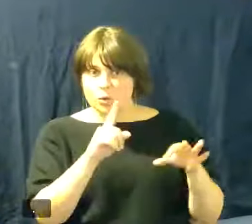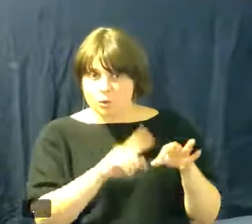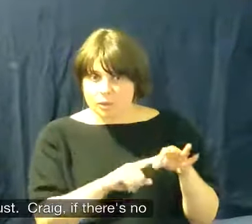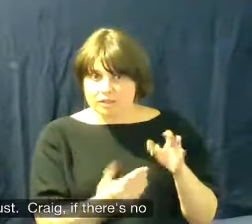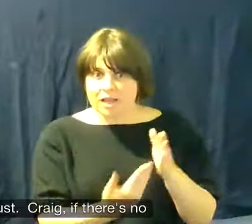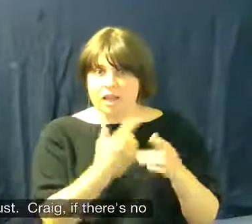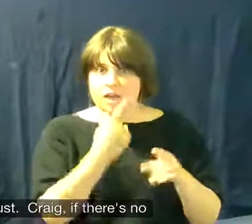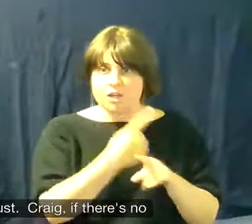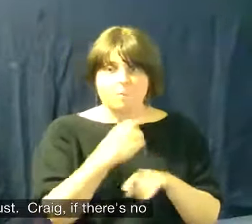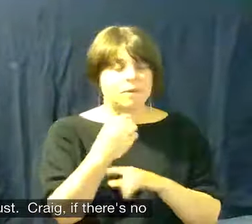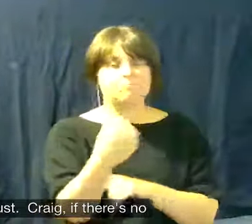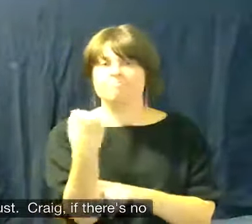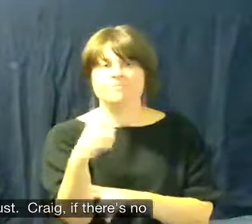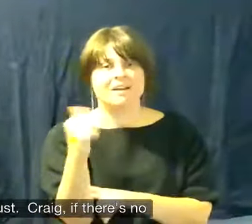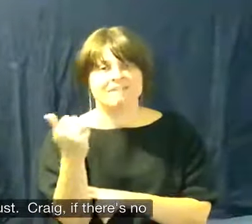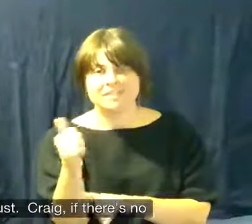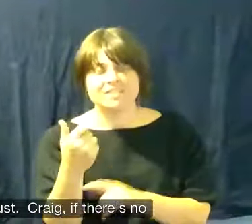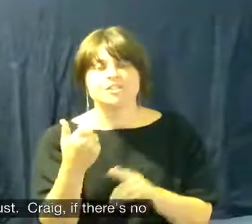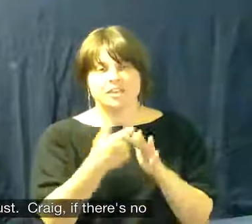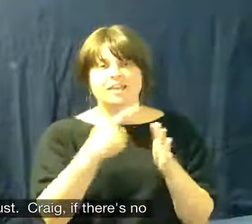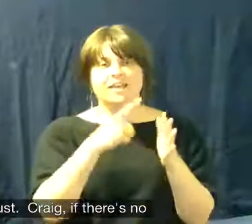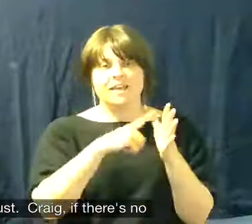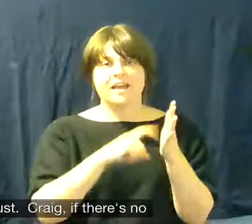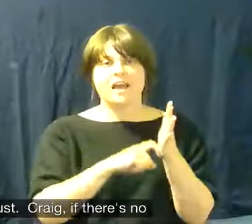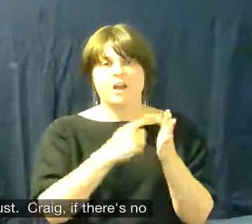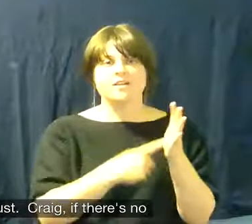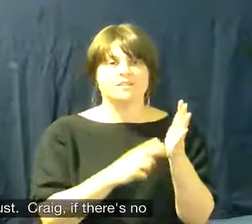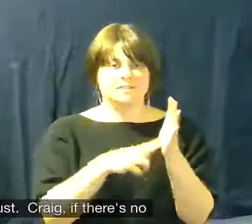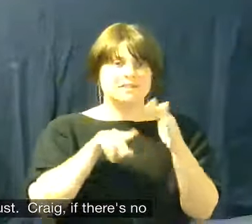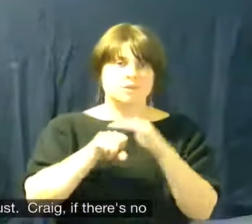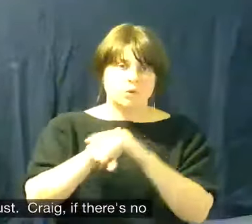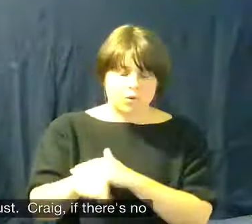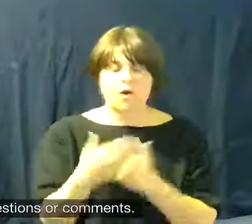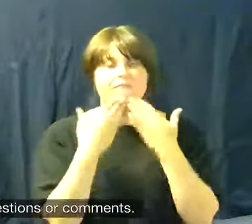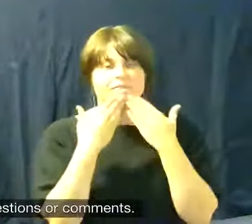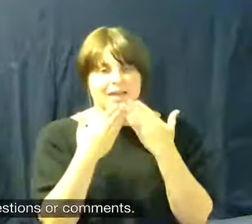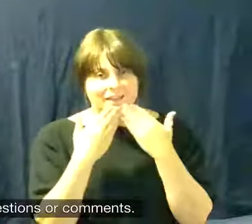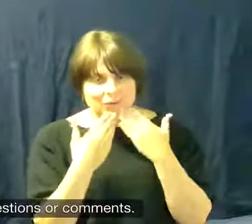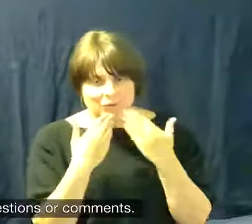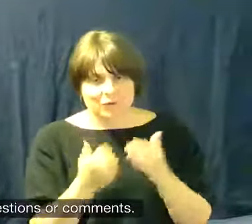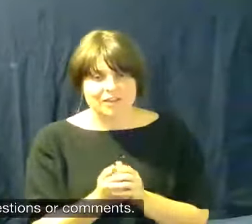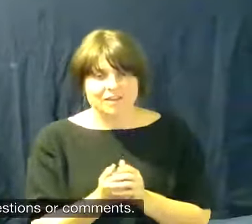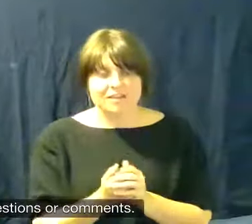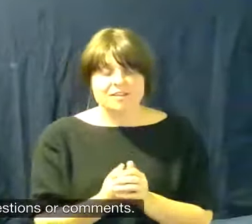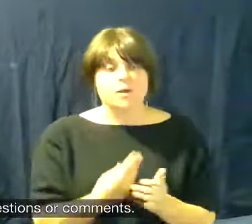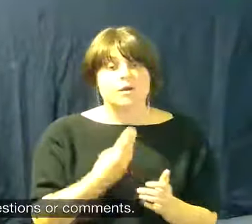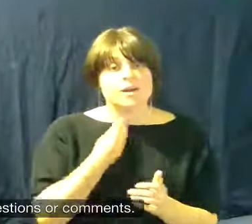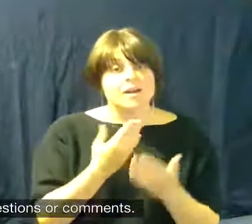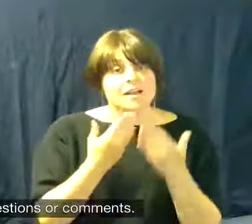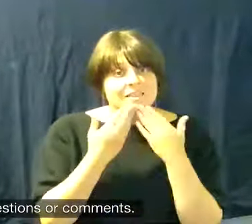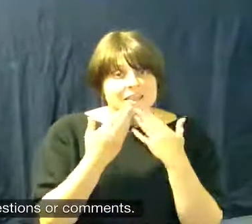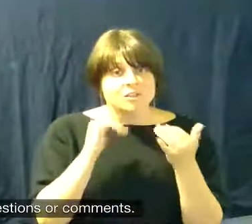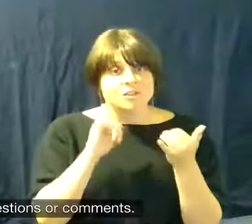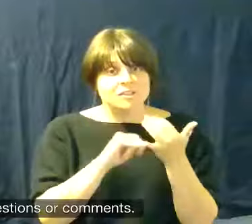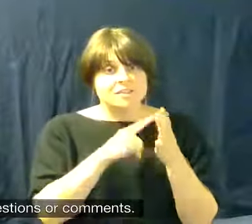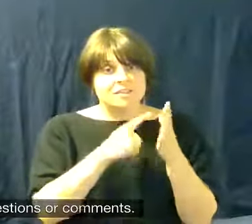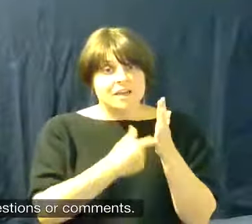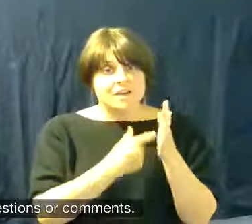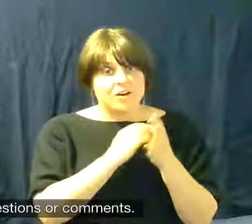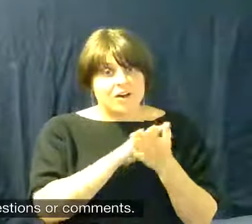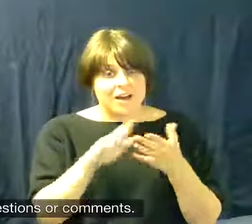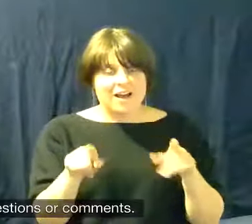more question. Yeah, Karen's gone. Okay, thank you, Craig. All right, thank you to Sarah and